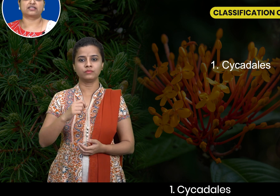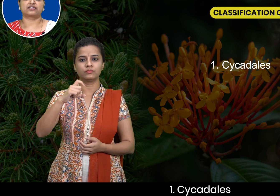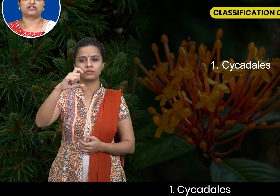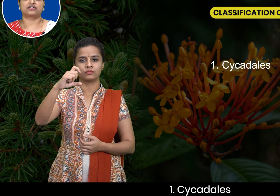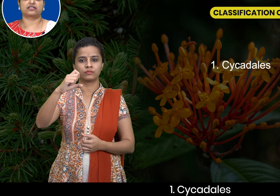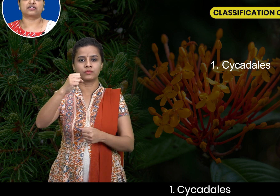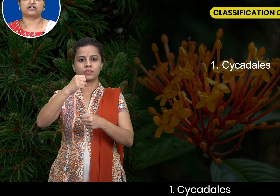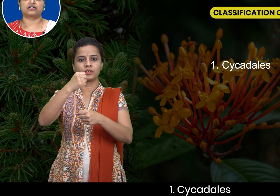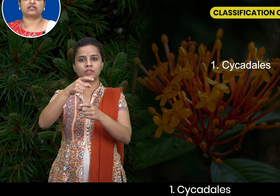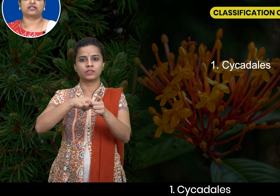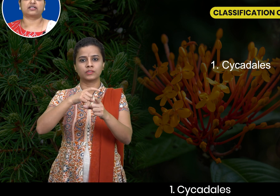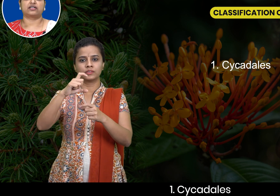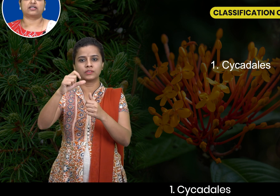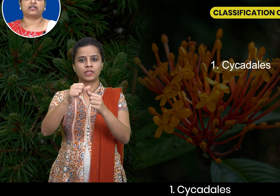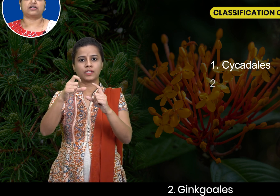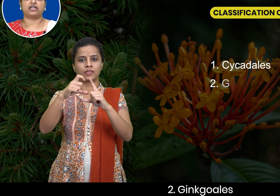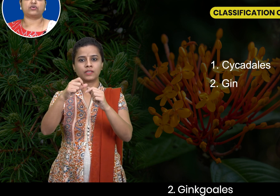cycadales,